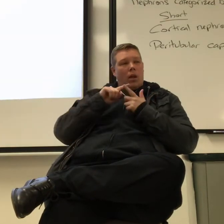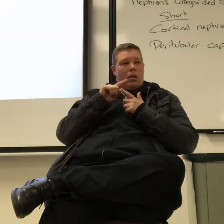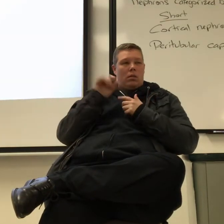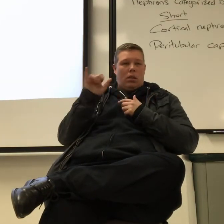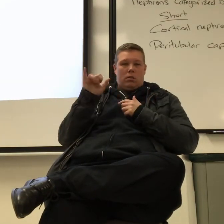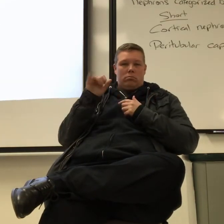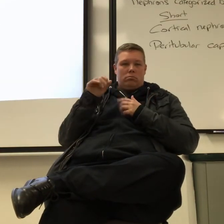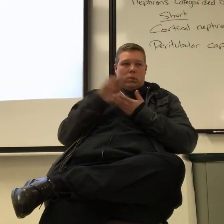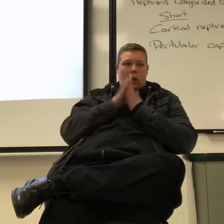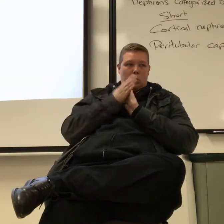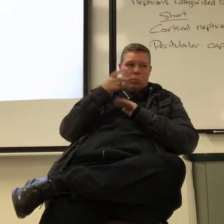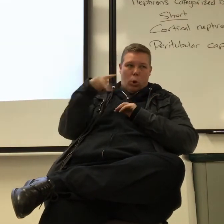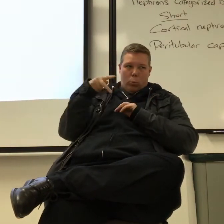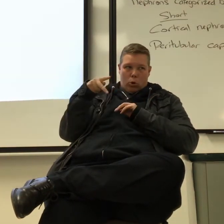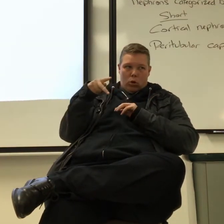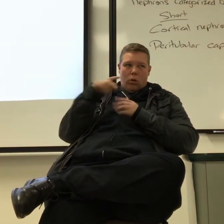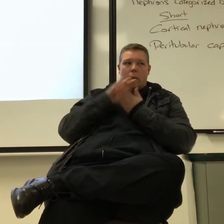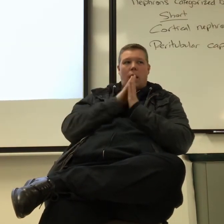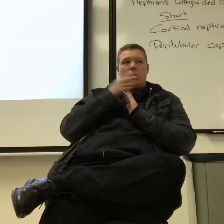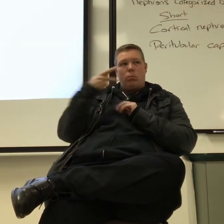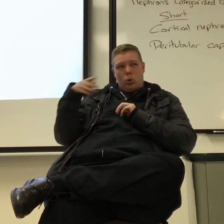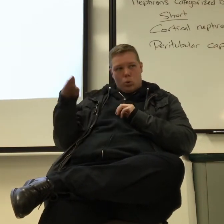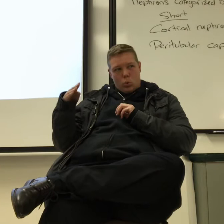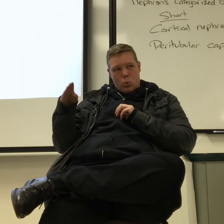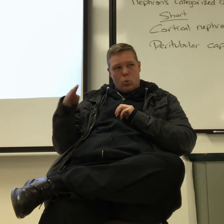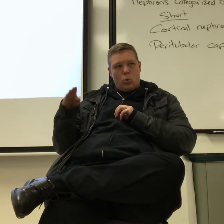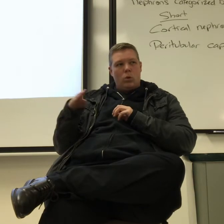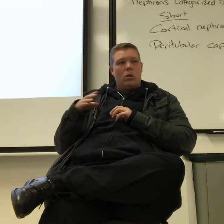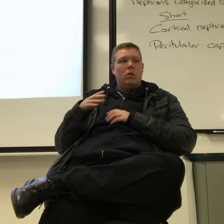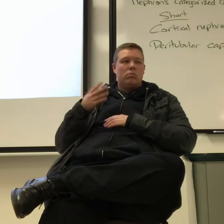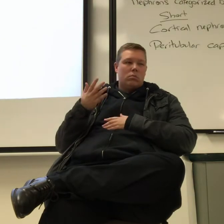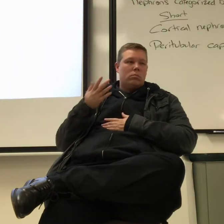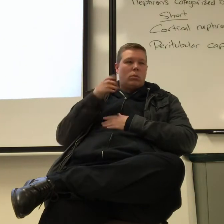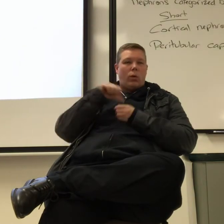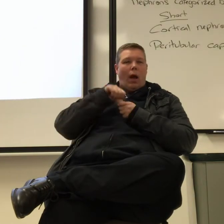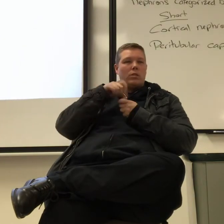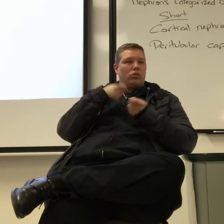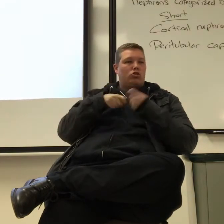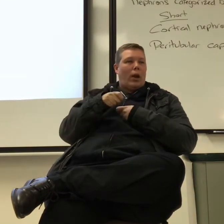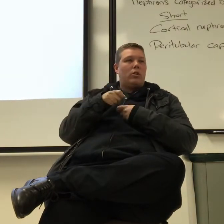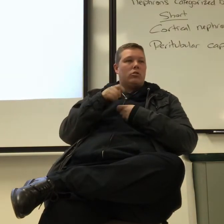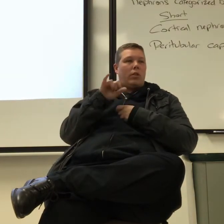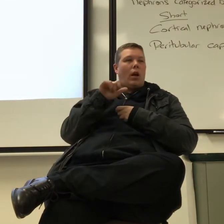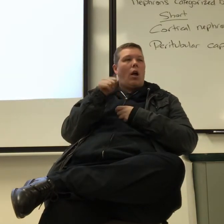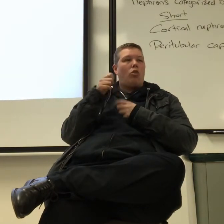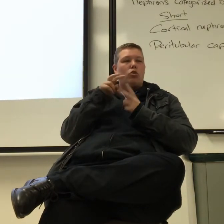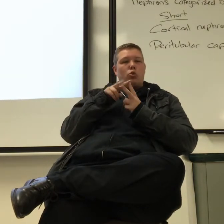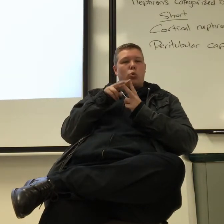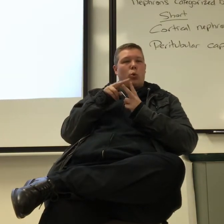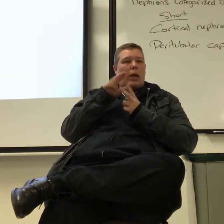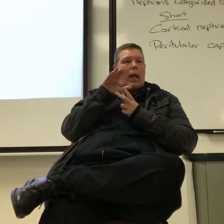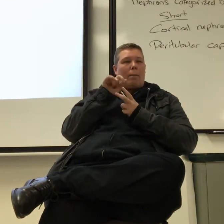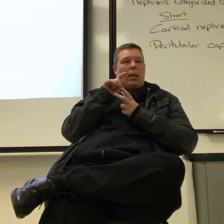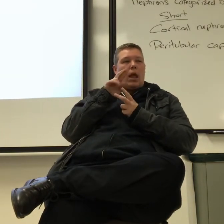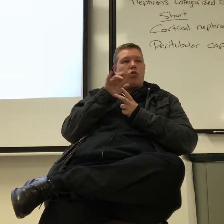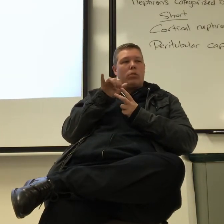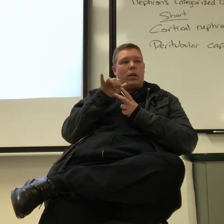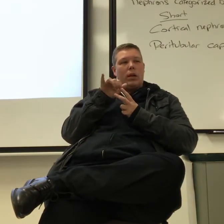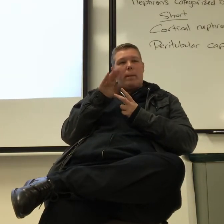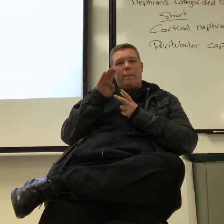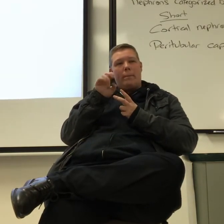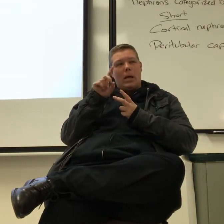to purple and back to blue. So, gas exchange at those other two capillary beds.